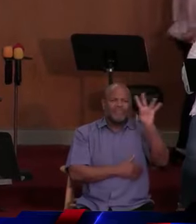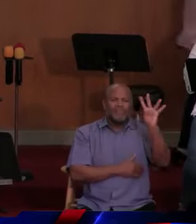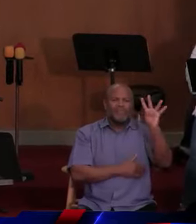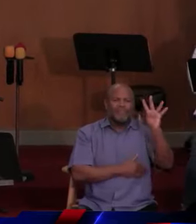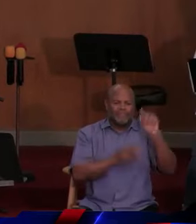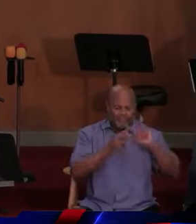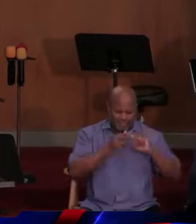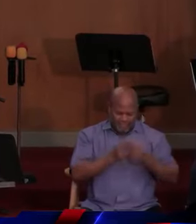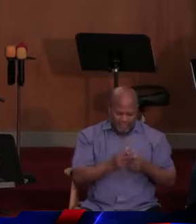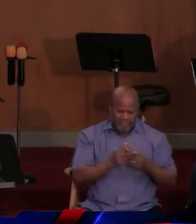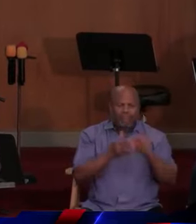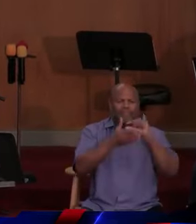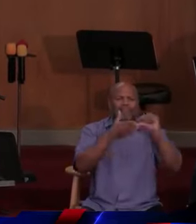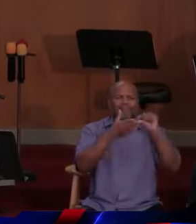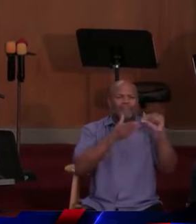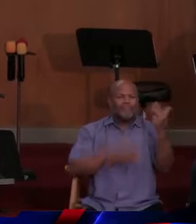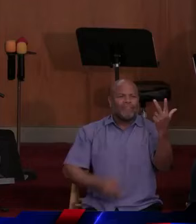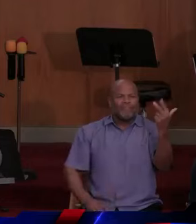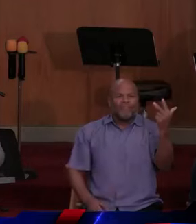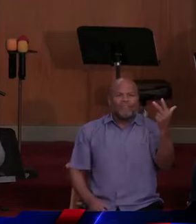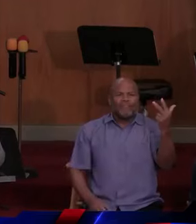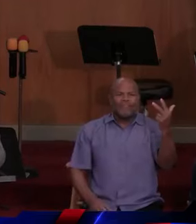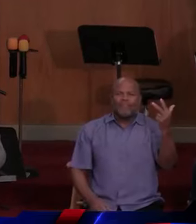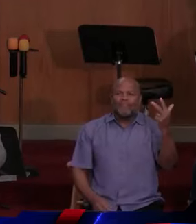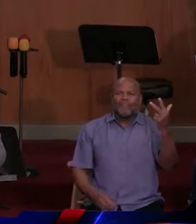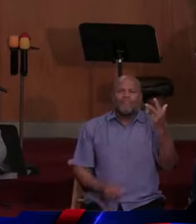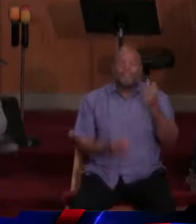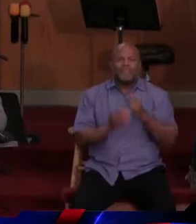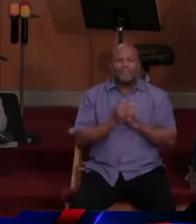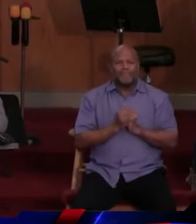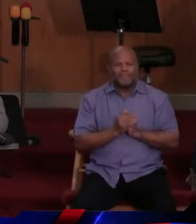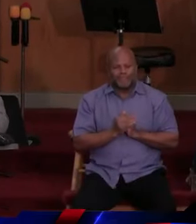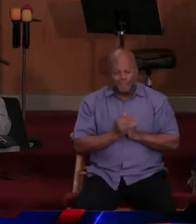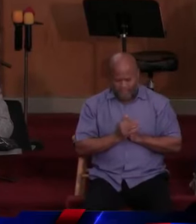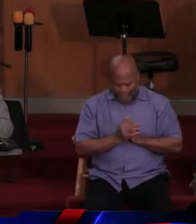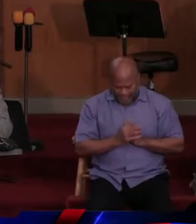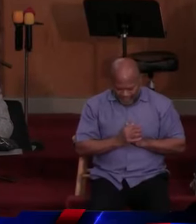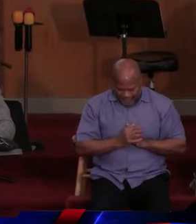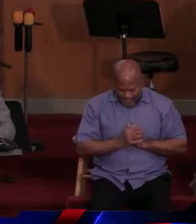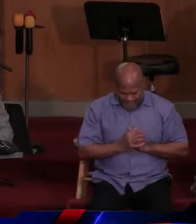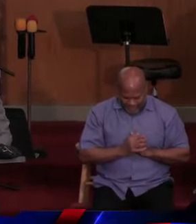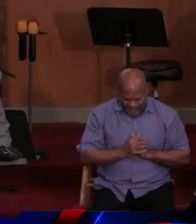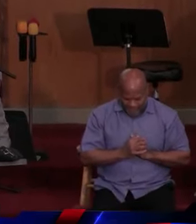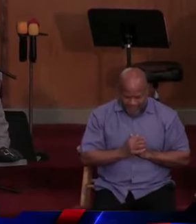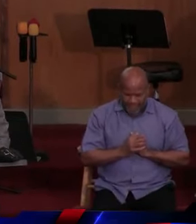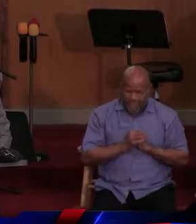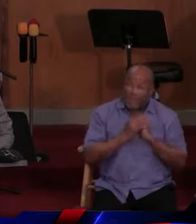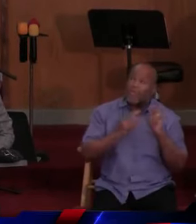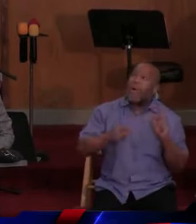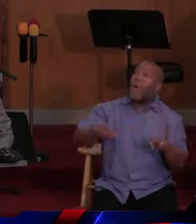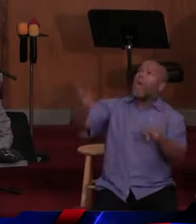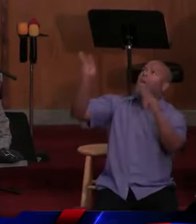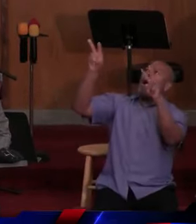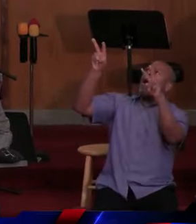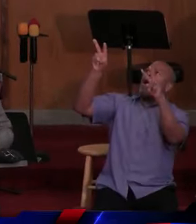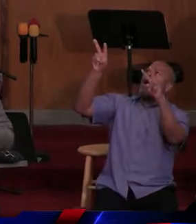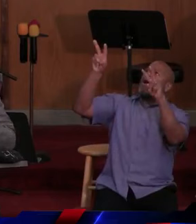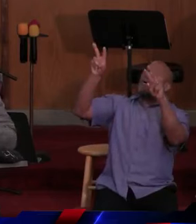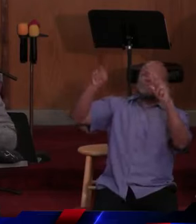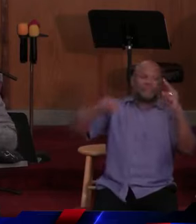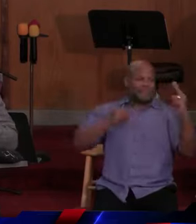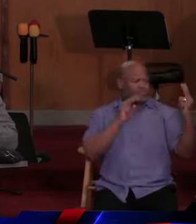I'll begin reading at verse 13. Brother Bailey, can you give me a little more on this monitor, please? And behold, two of